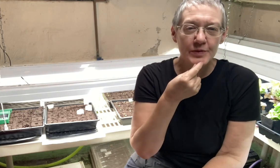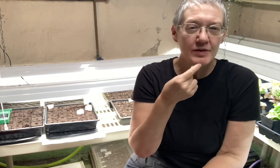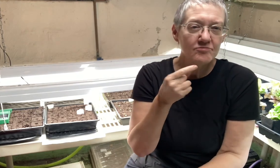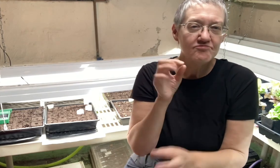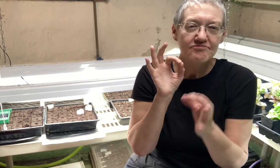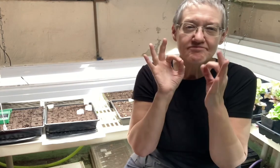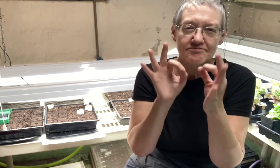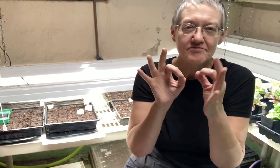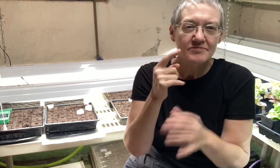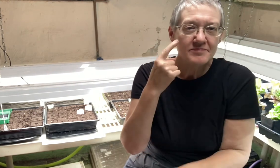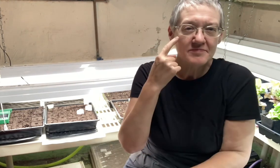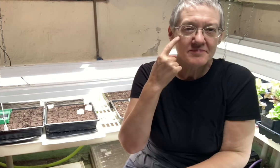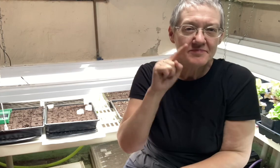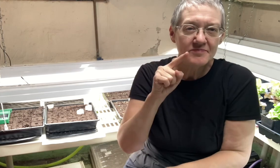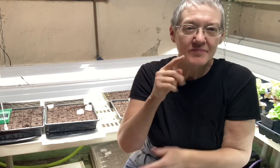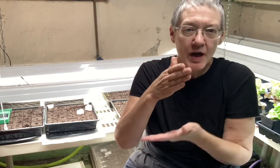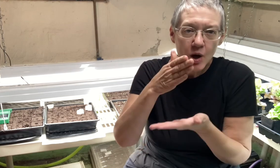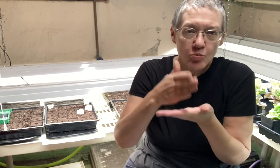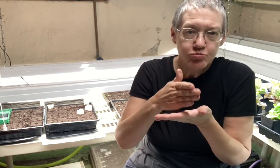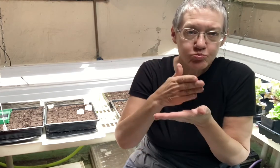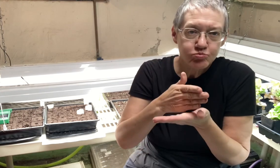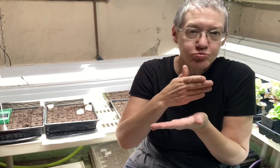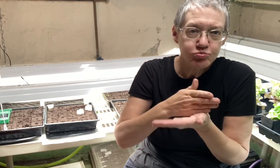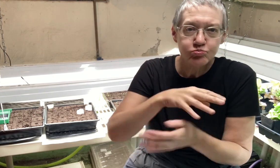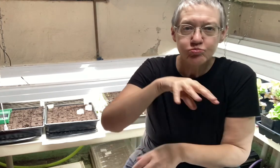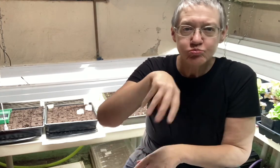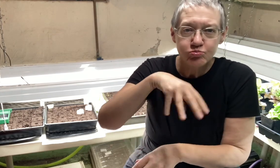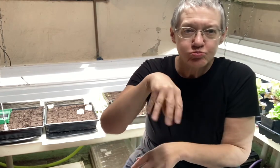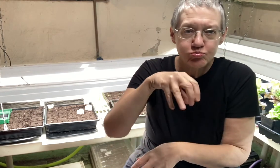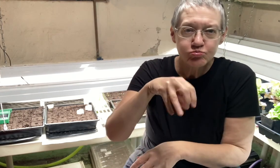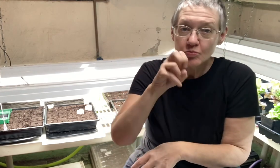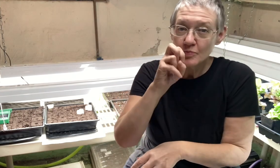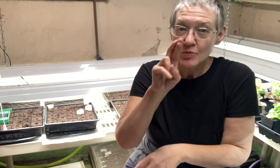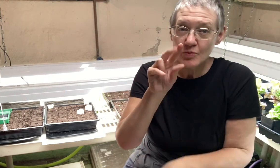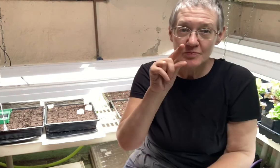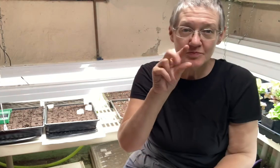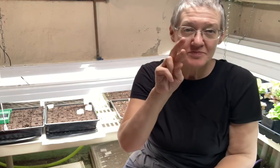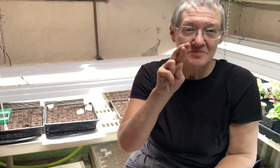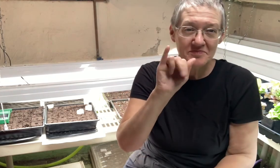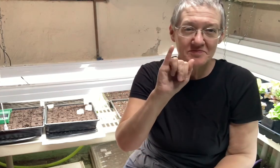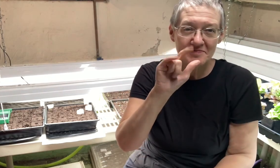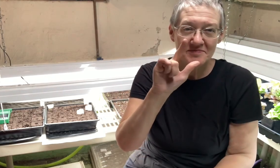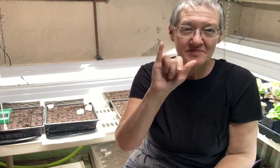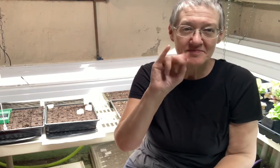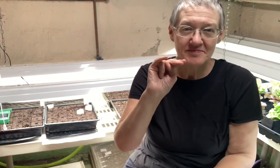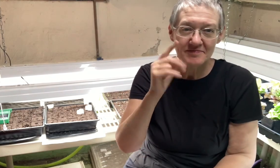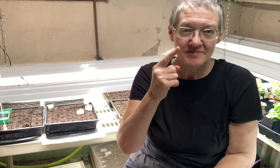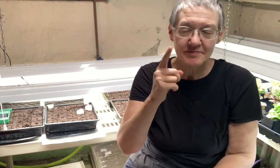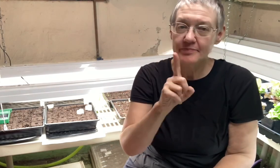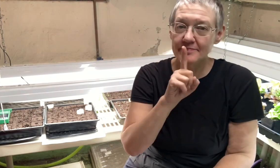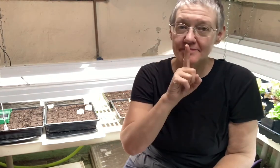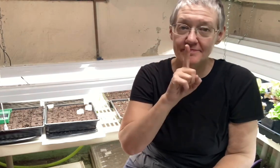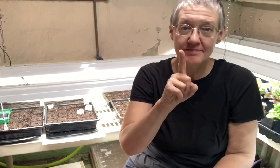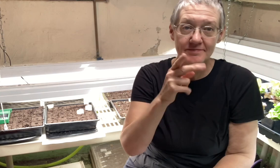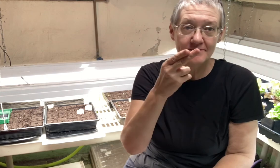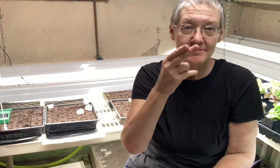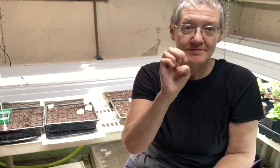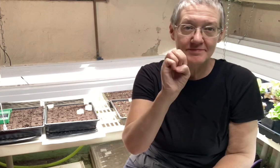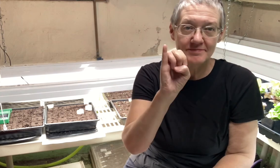tapered, thin-walled sweet red pepper. Great for sauteing or